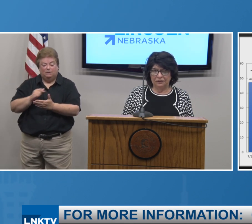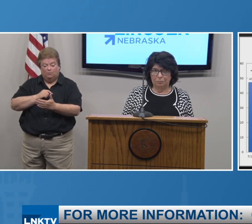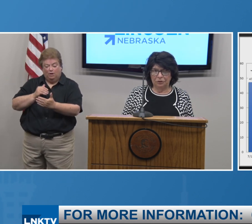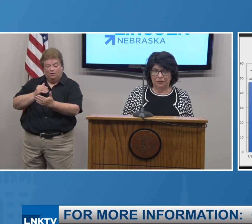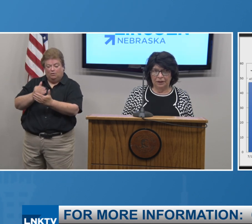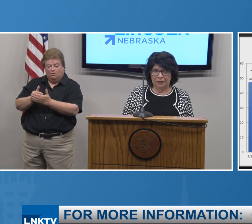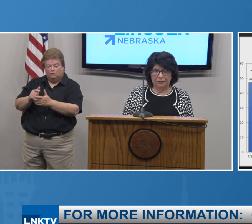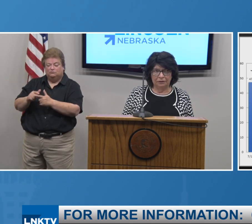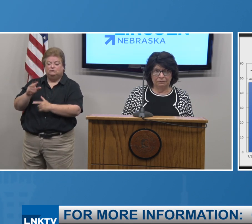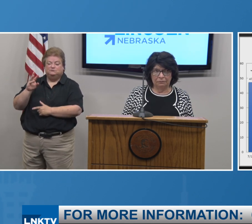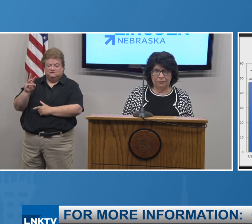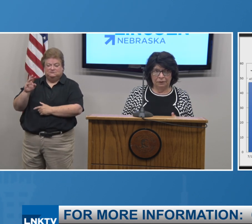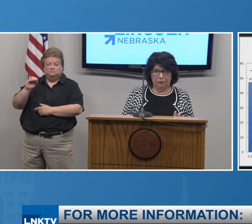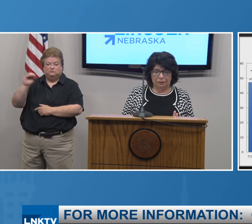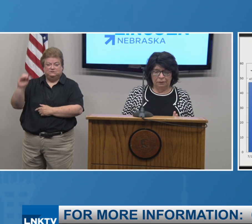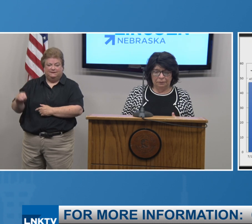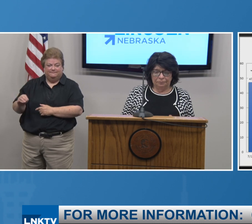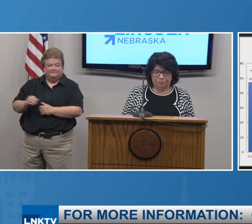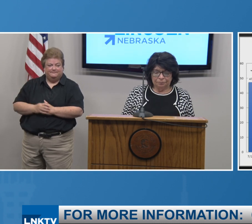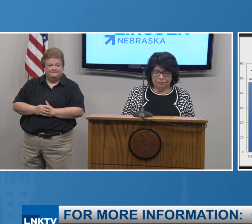to 6%.